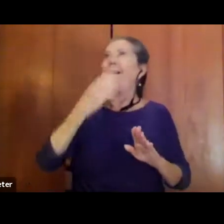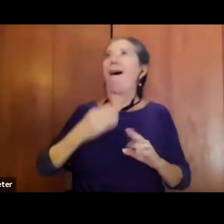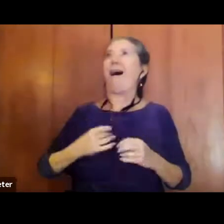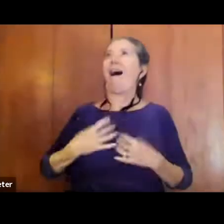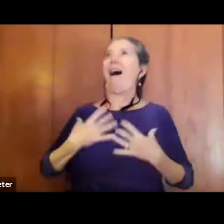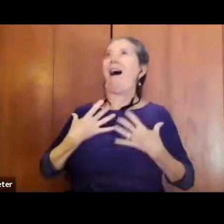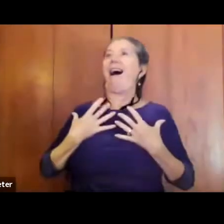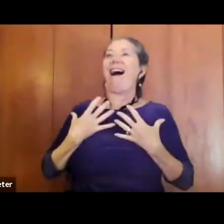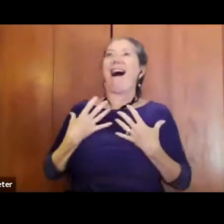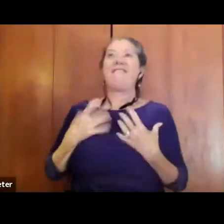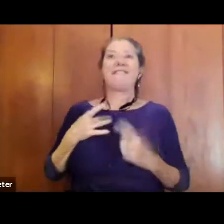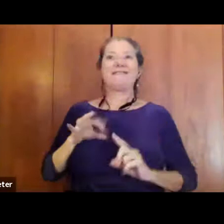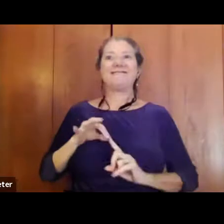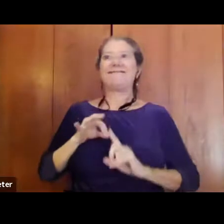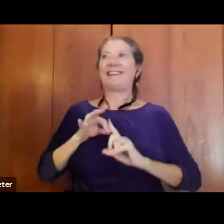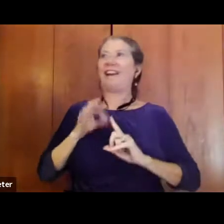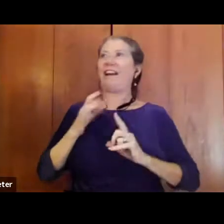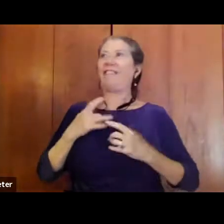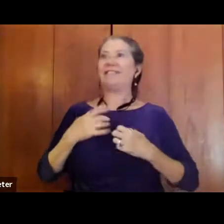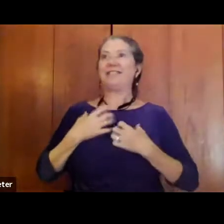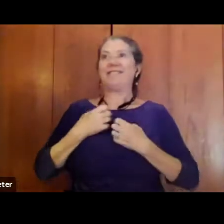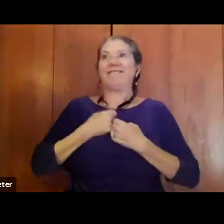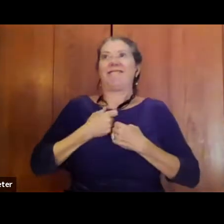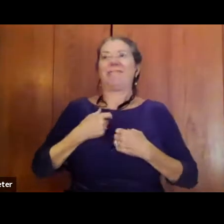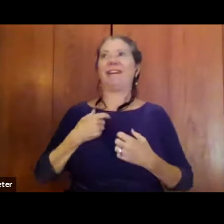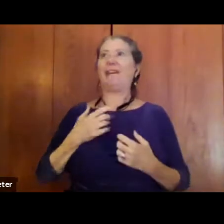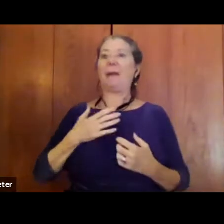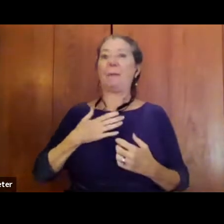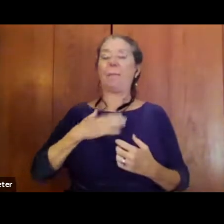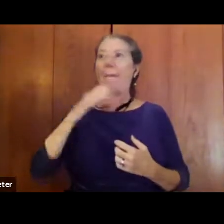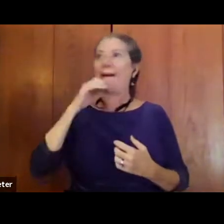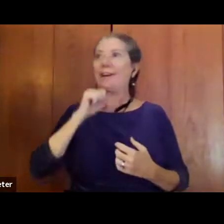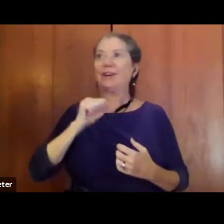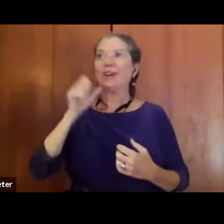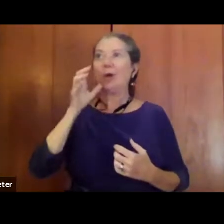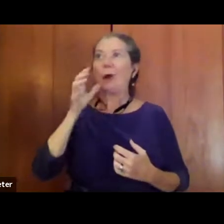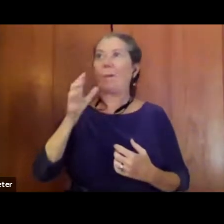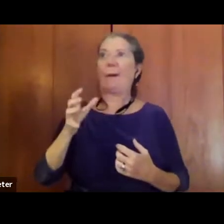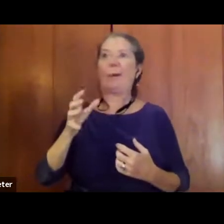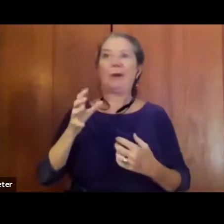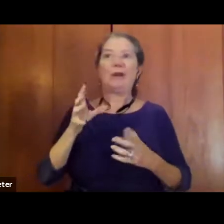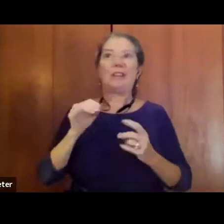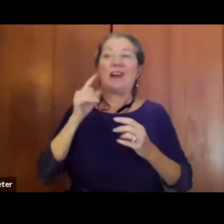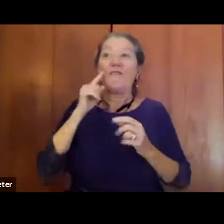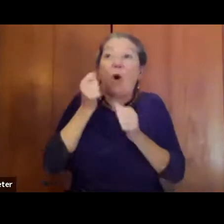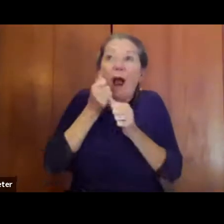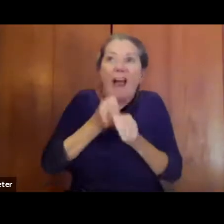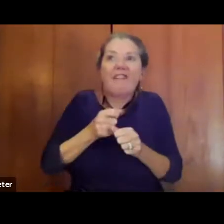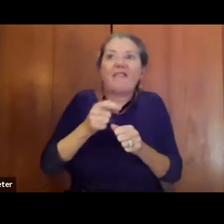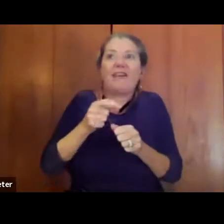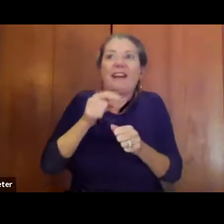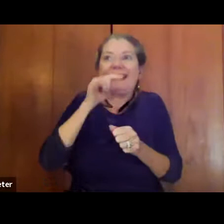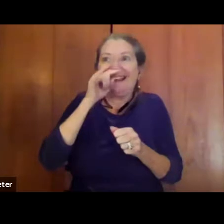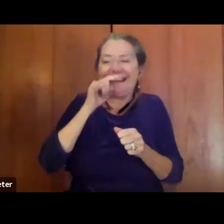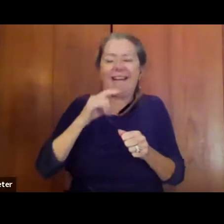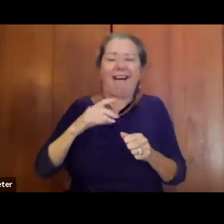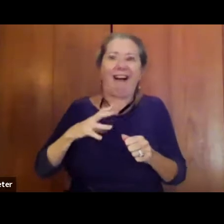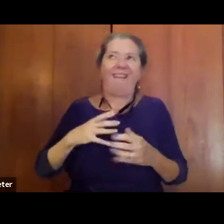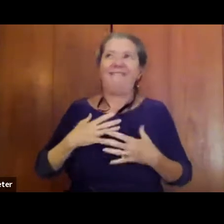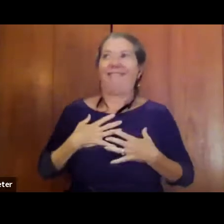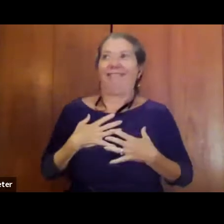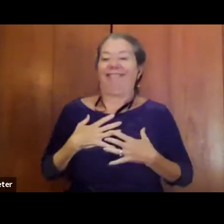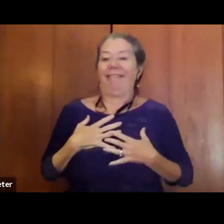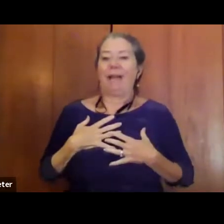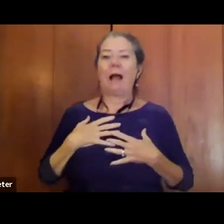elderly grandmother would take the time to do this for each kid was very endearing. I'm sure the first couple of times I did it, I was